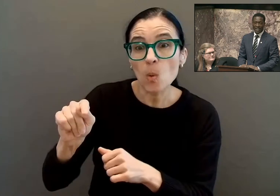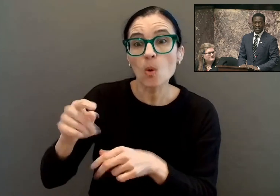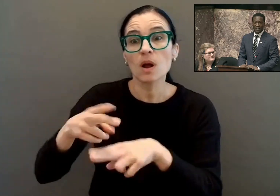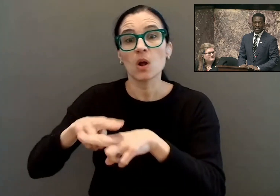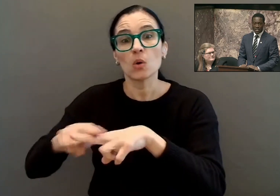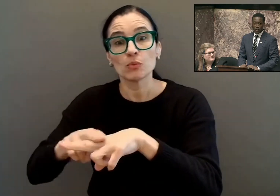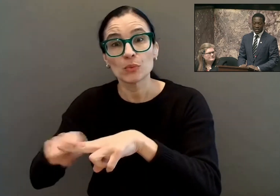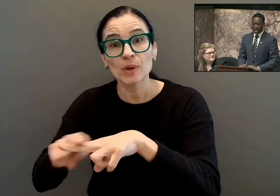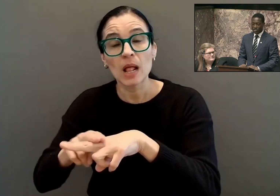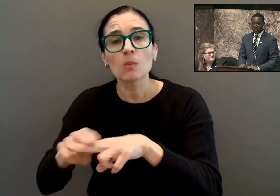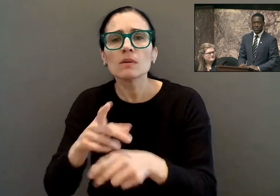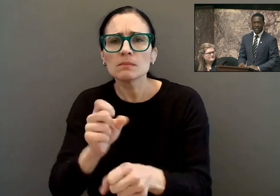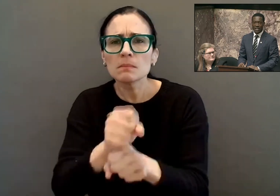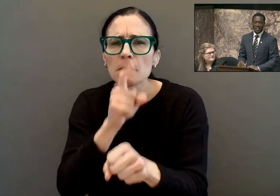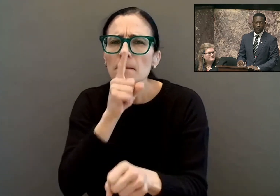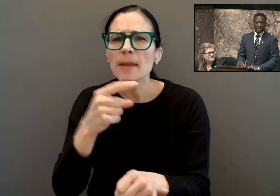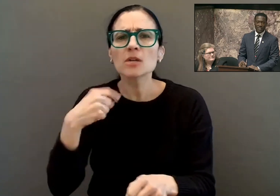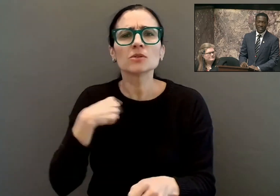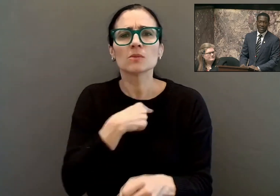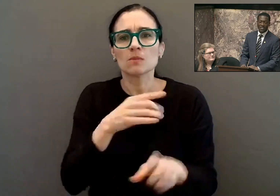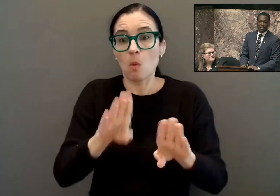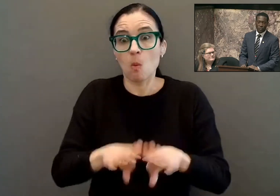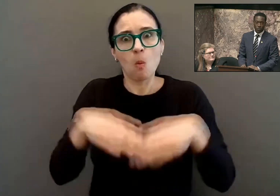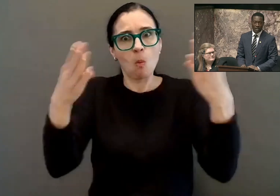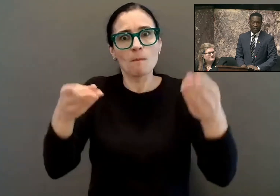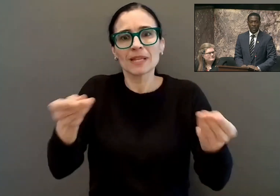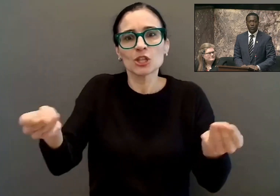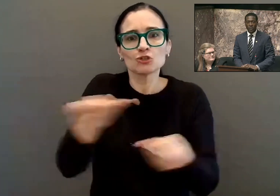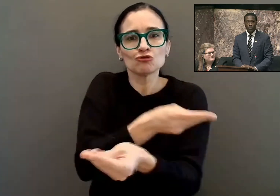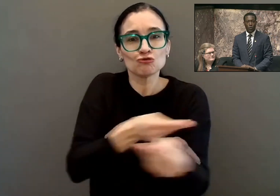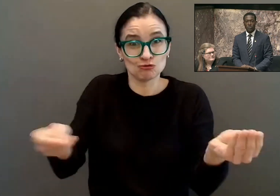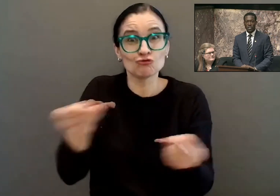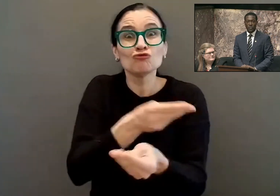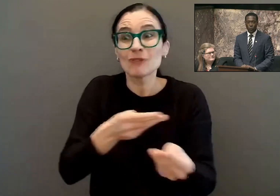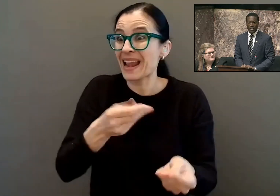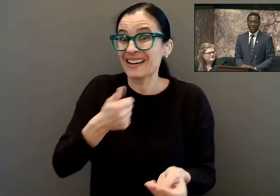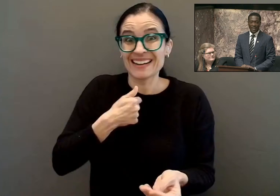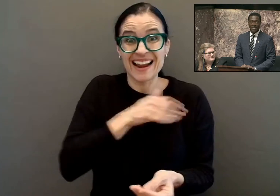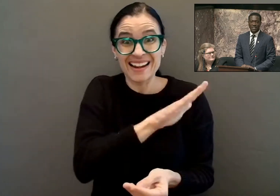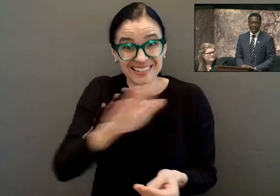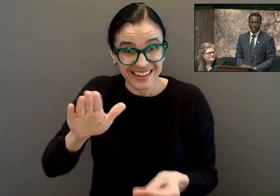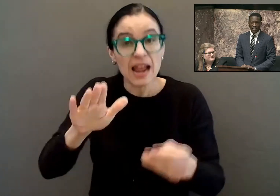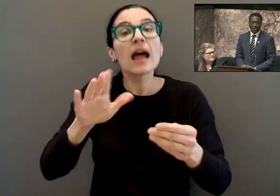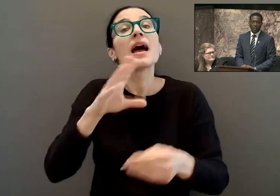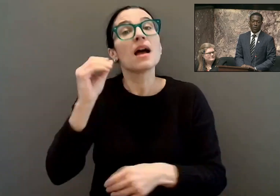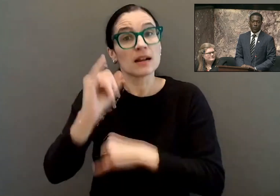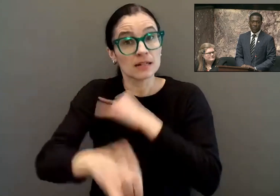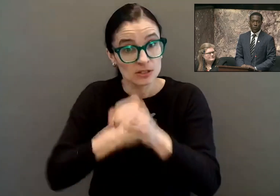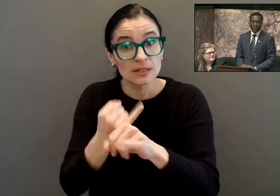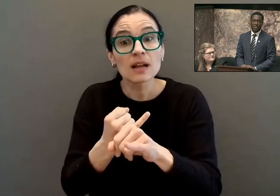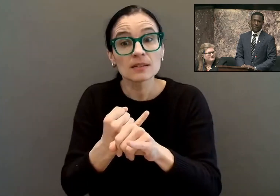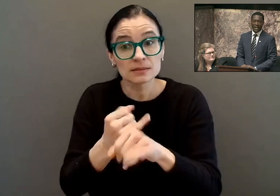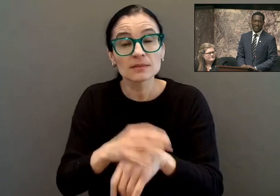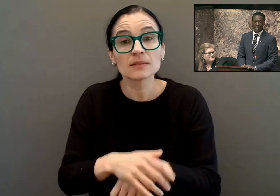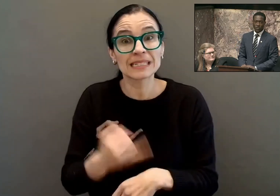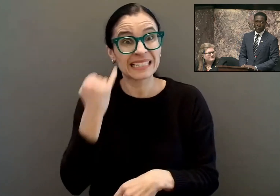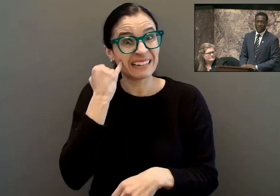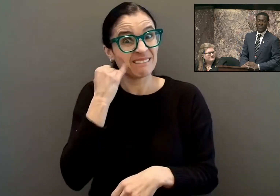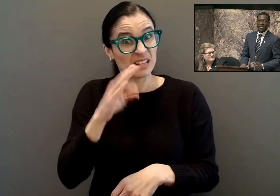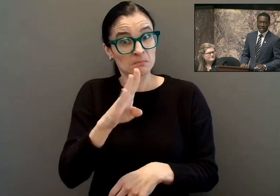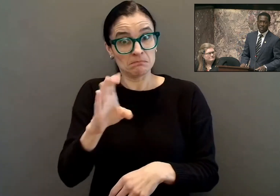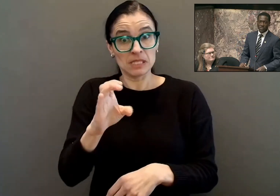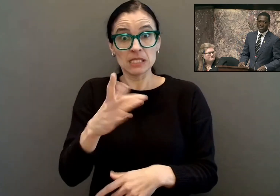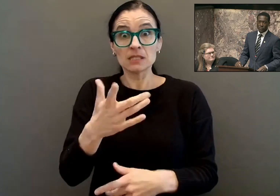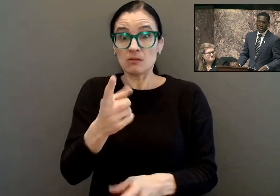across Canada and internationally, because if BC gets this right, we won't just win the next decade, but we will win the next